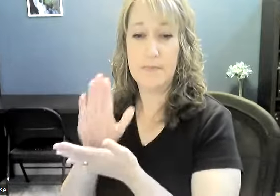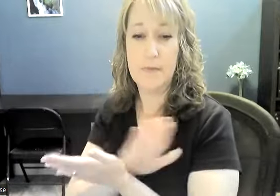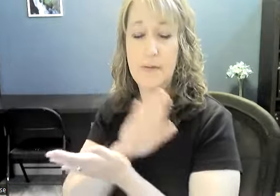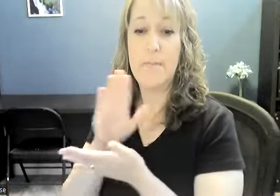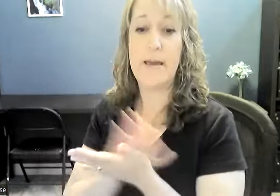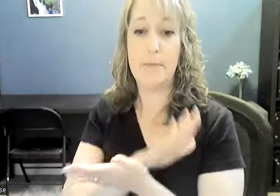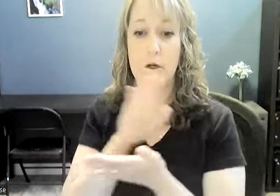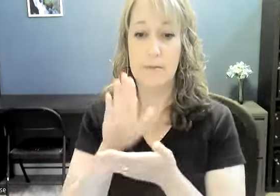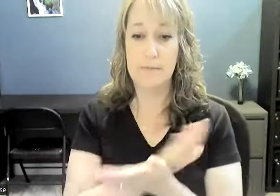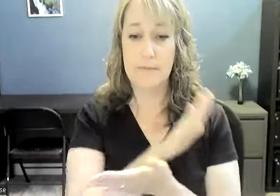Paper.